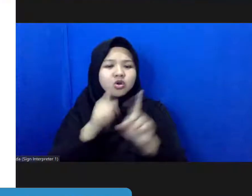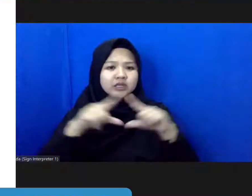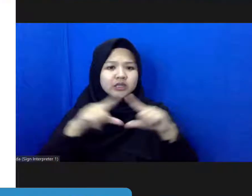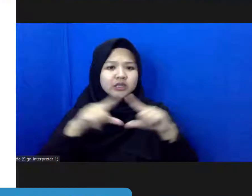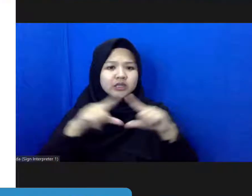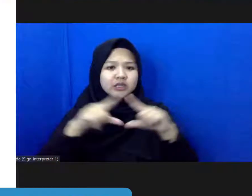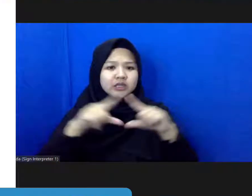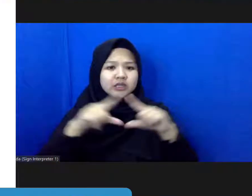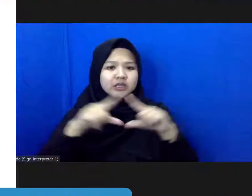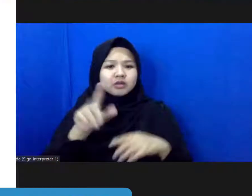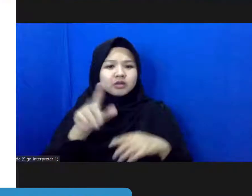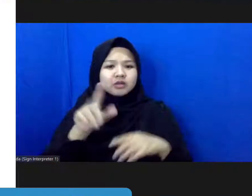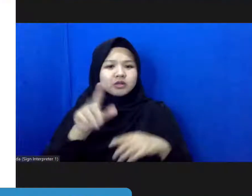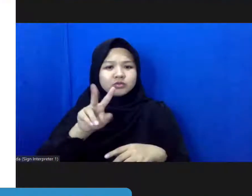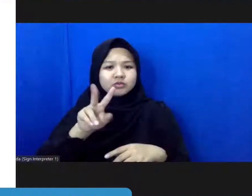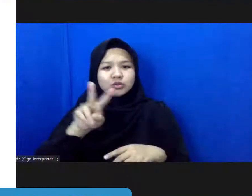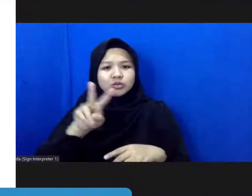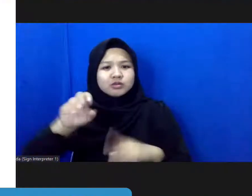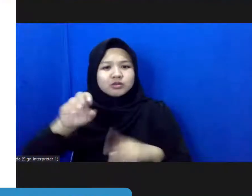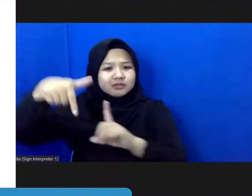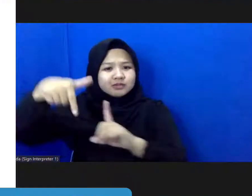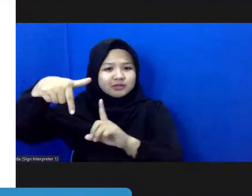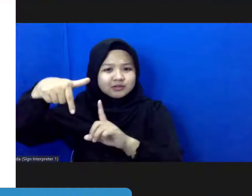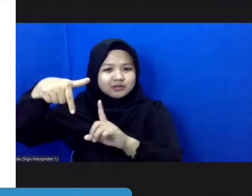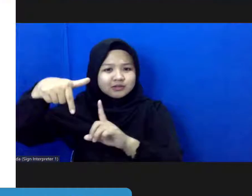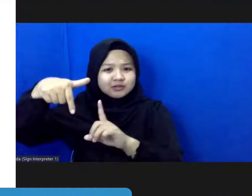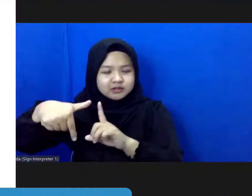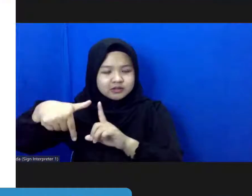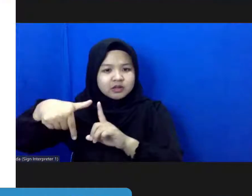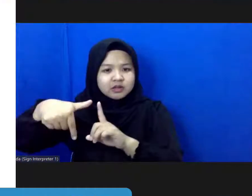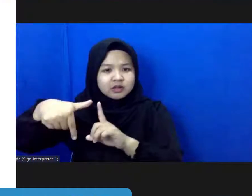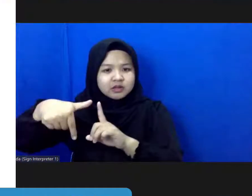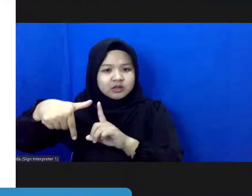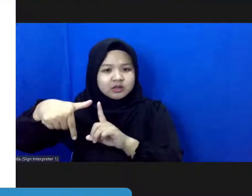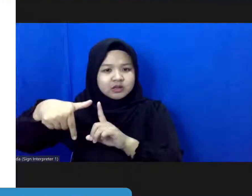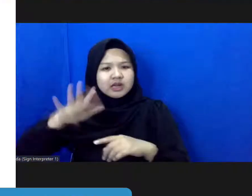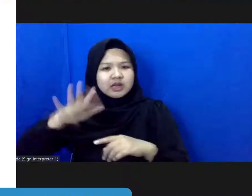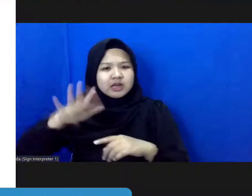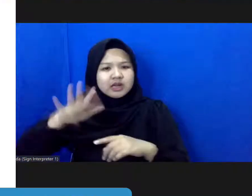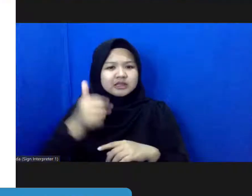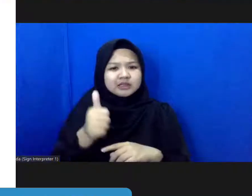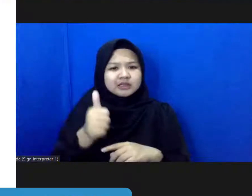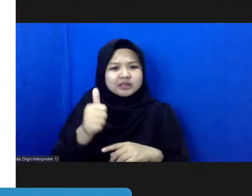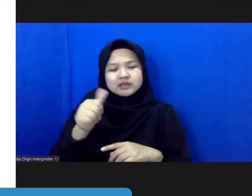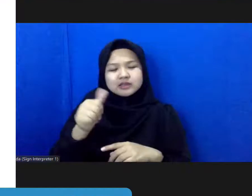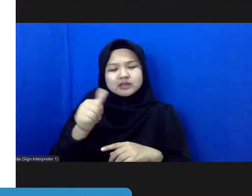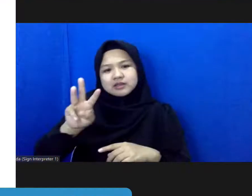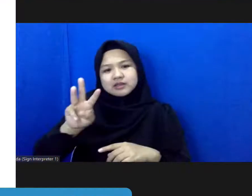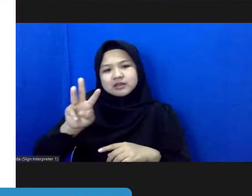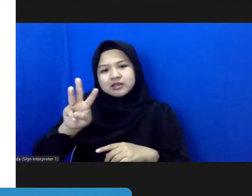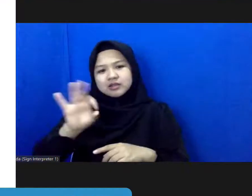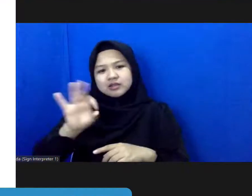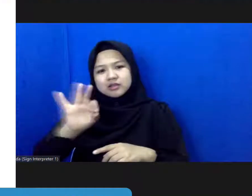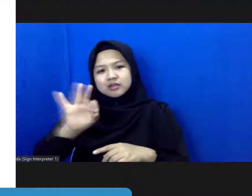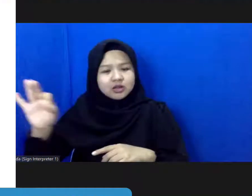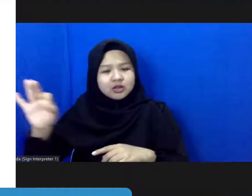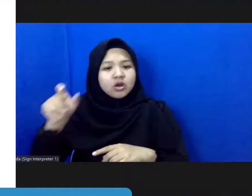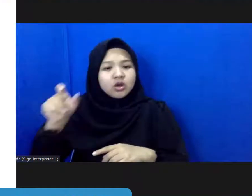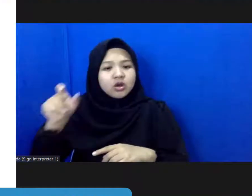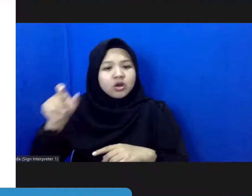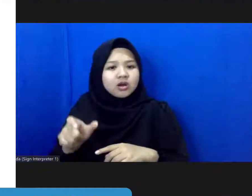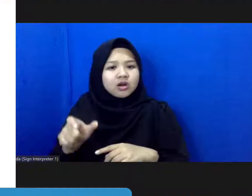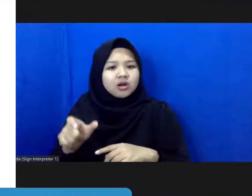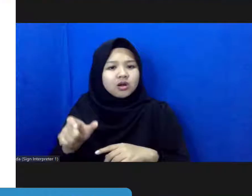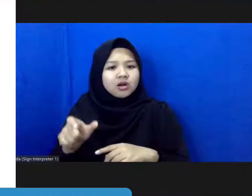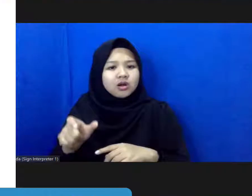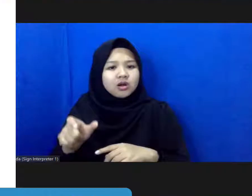2017. At present, there are around 860,000, close to 9 million refugees who